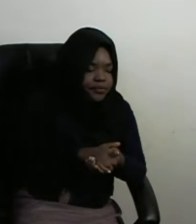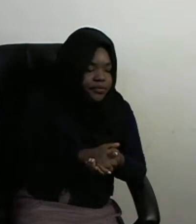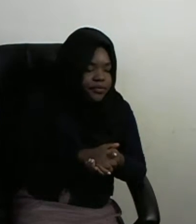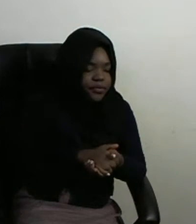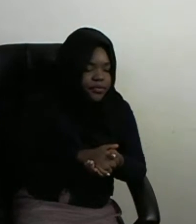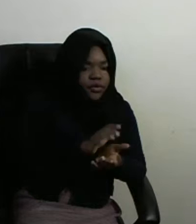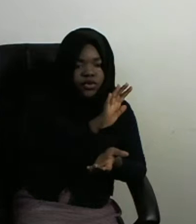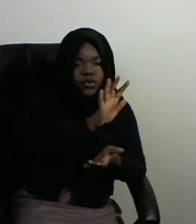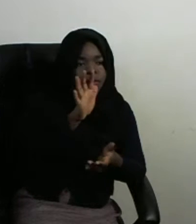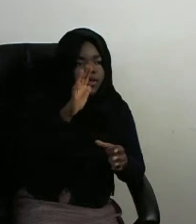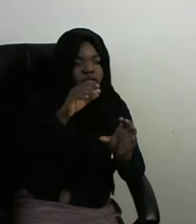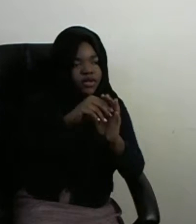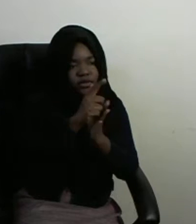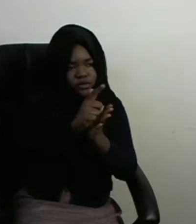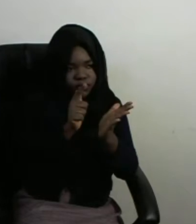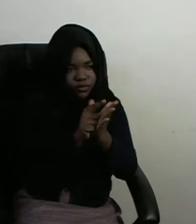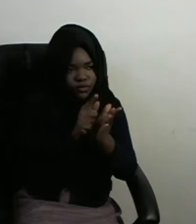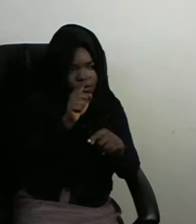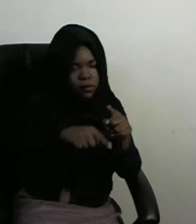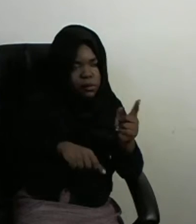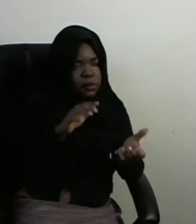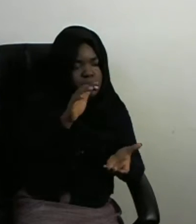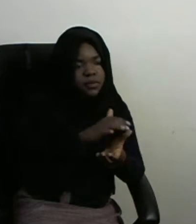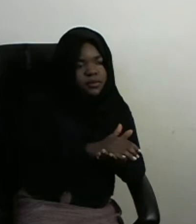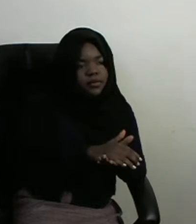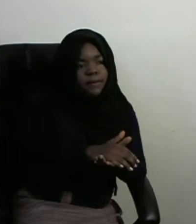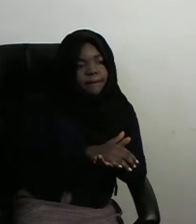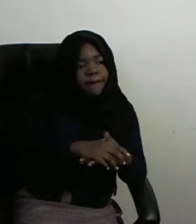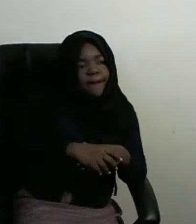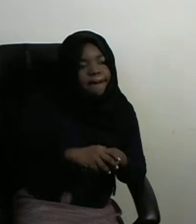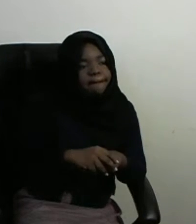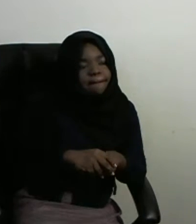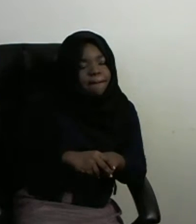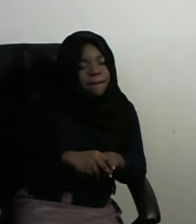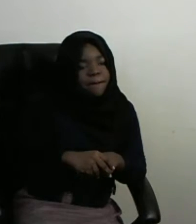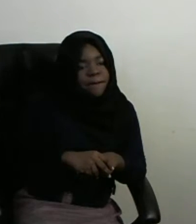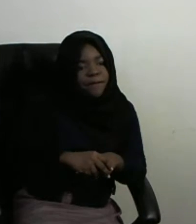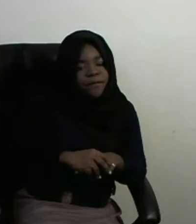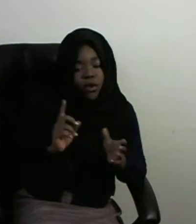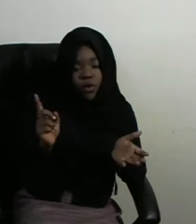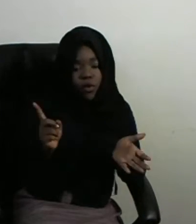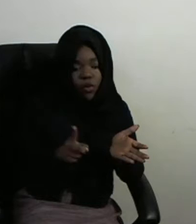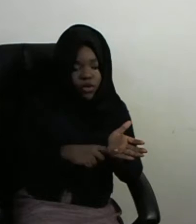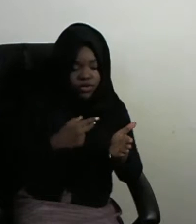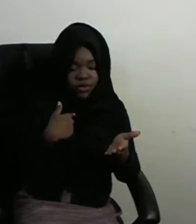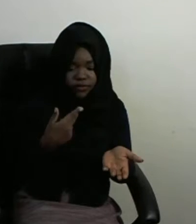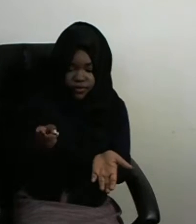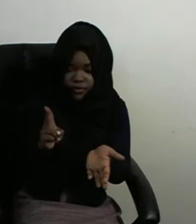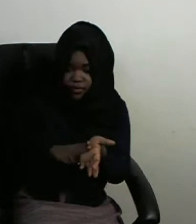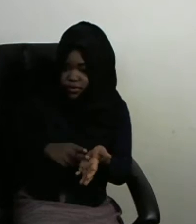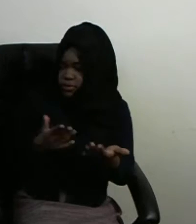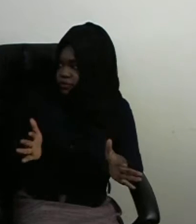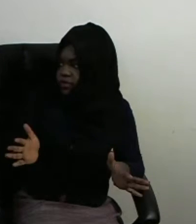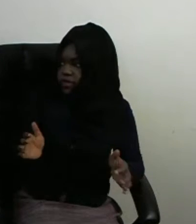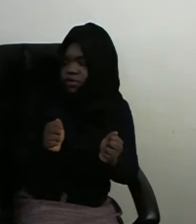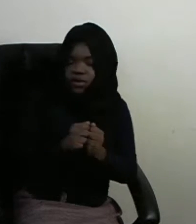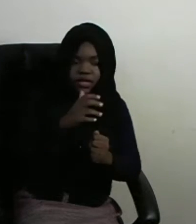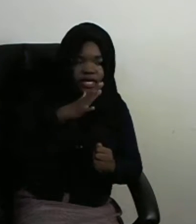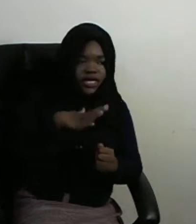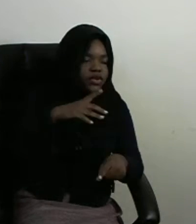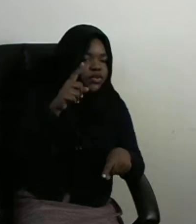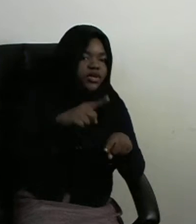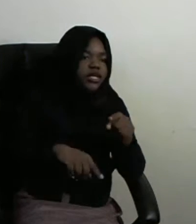your mother-in-law. You cannot marry your mother-in-law. Once you have a contract with a